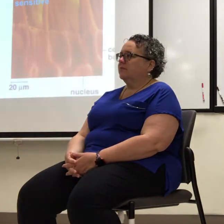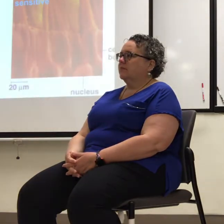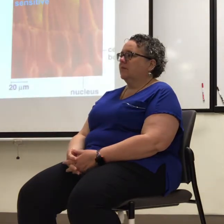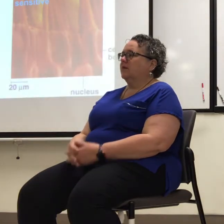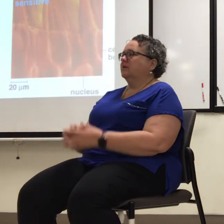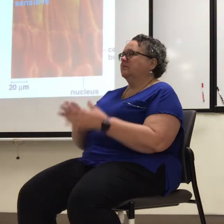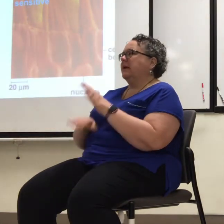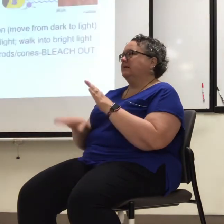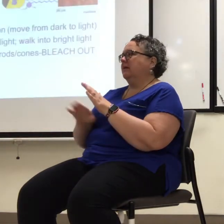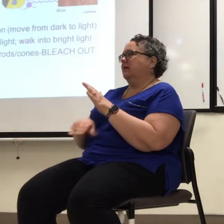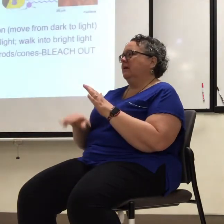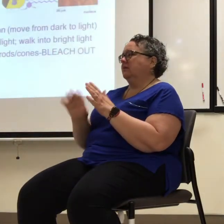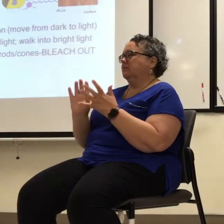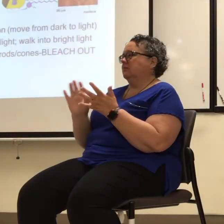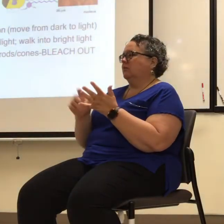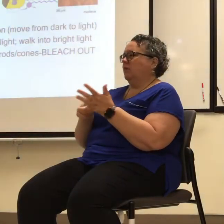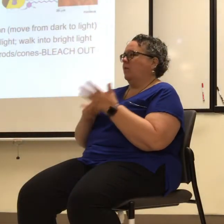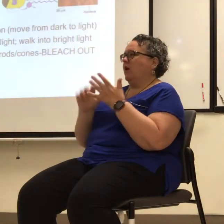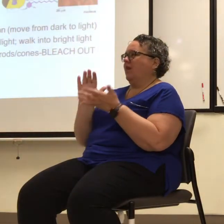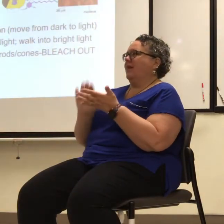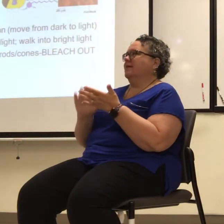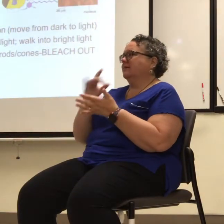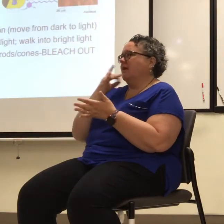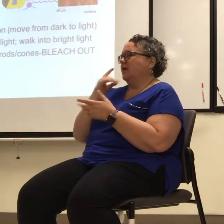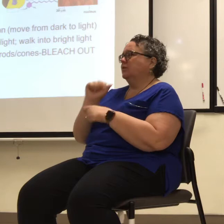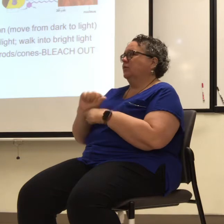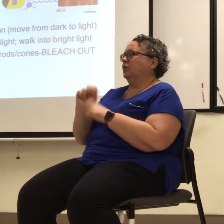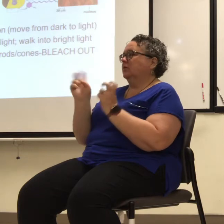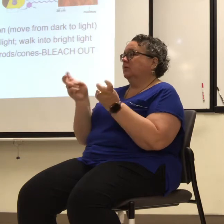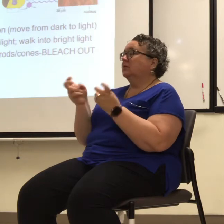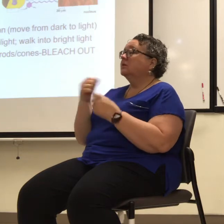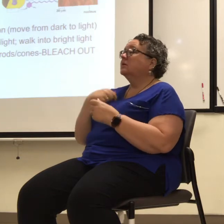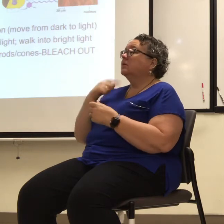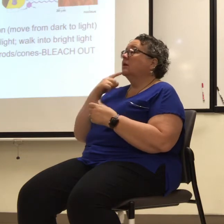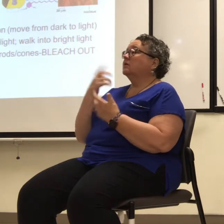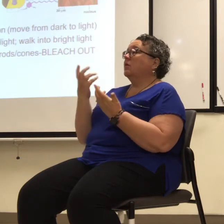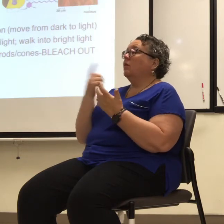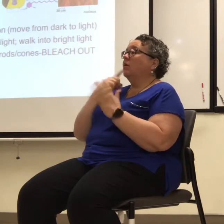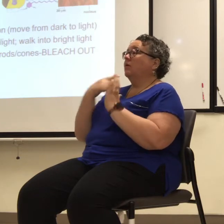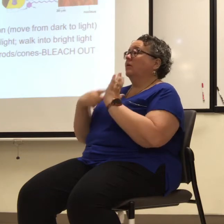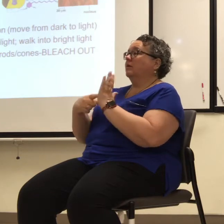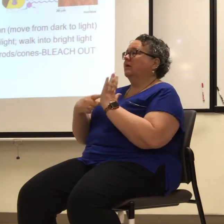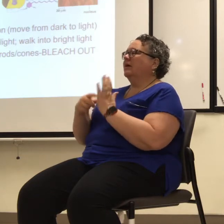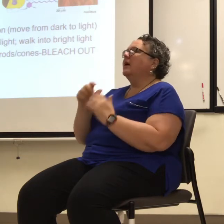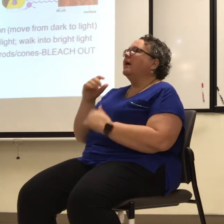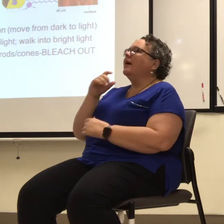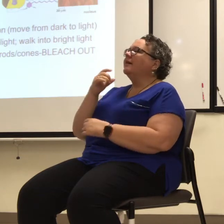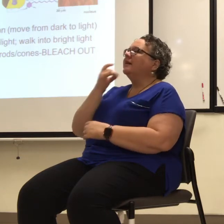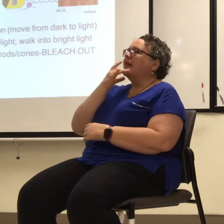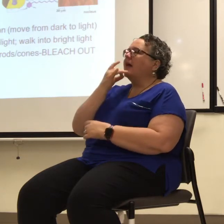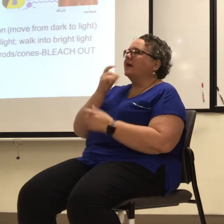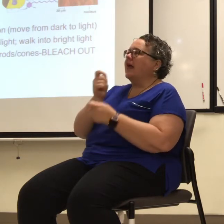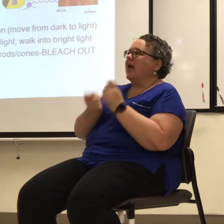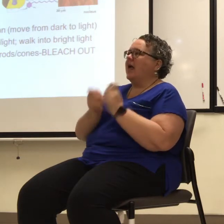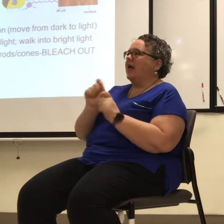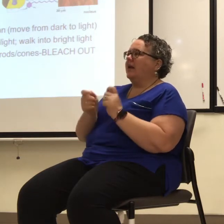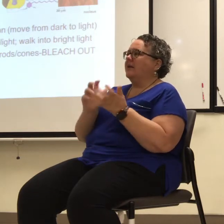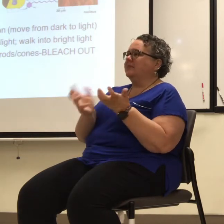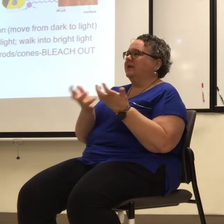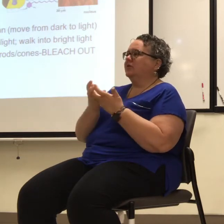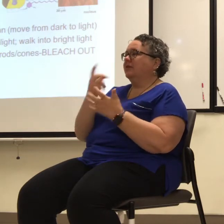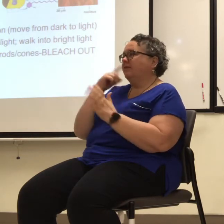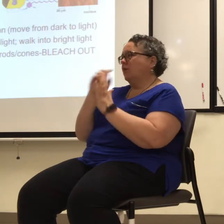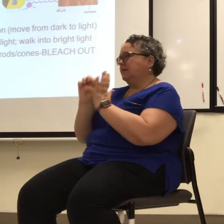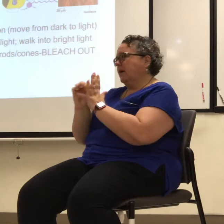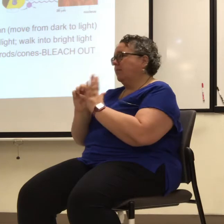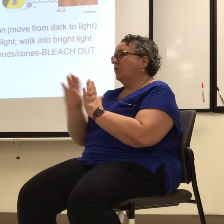Basically, that's what it is. So, and when we, light adaptation is like, for example, the book that